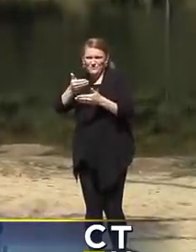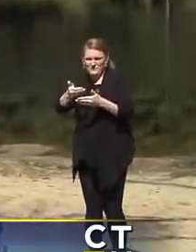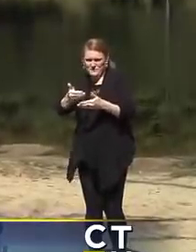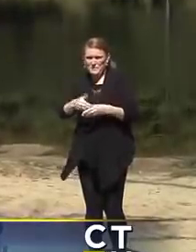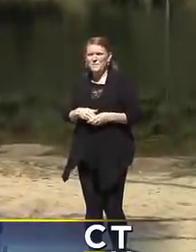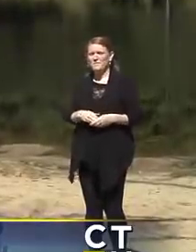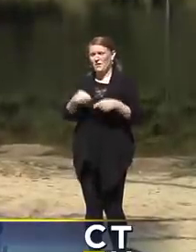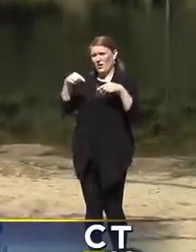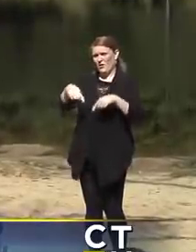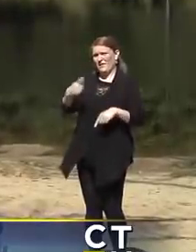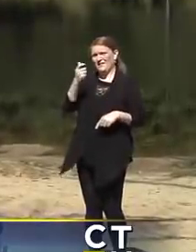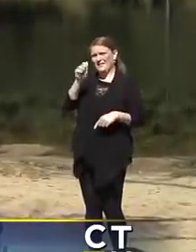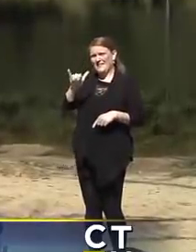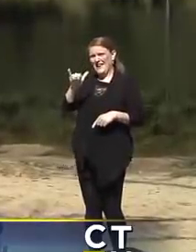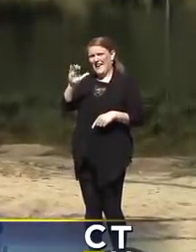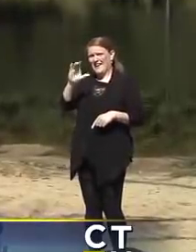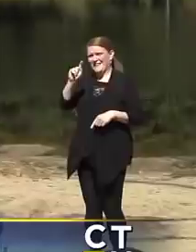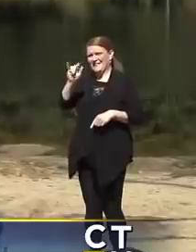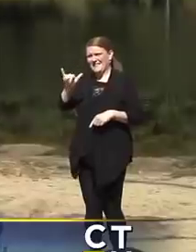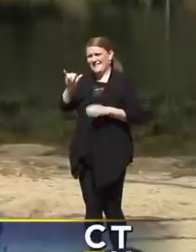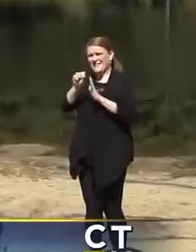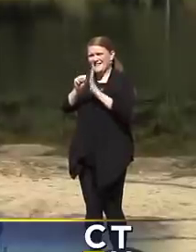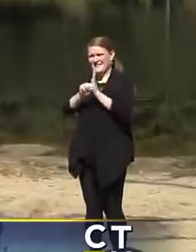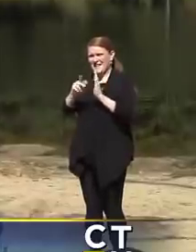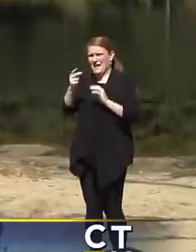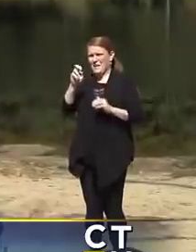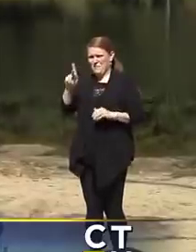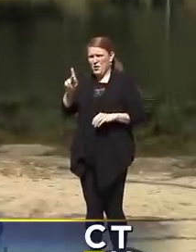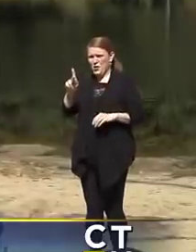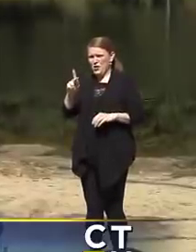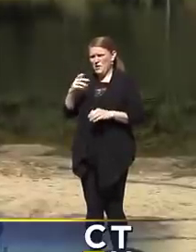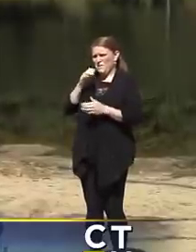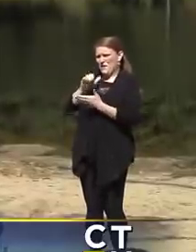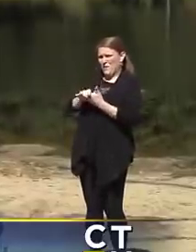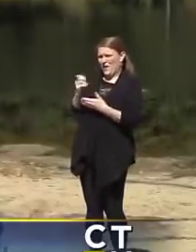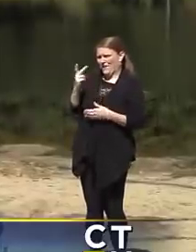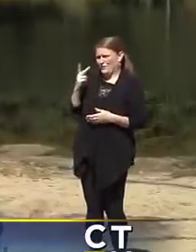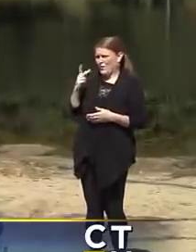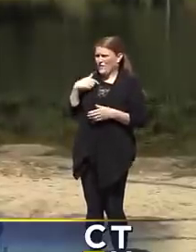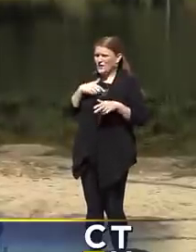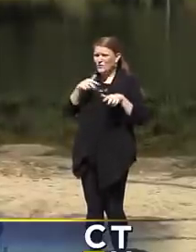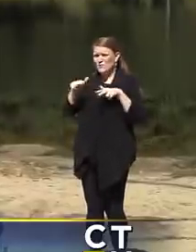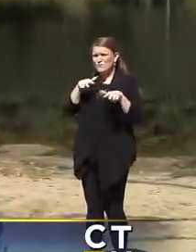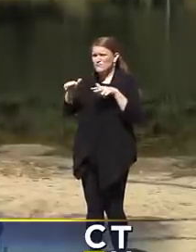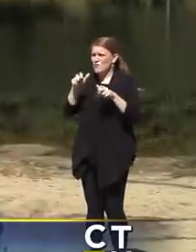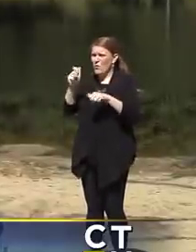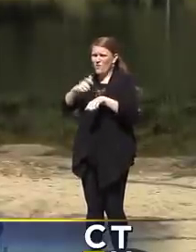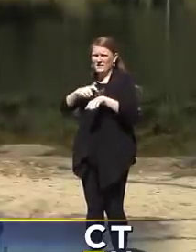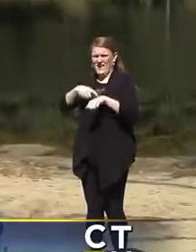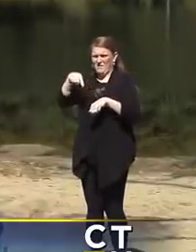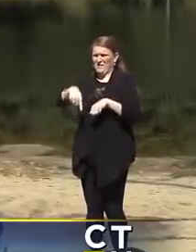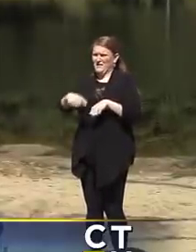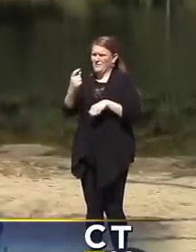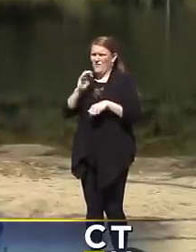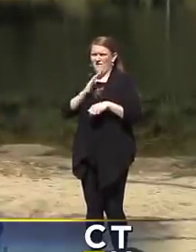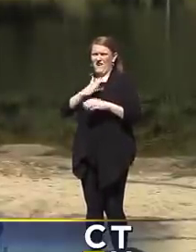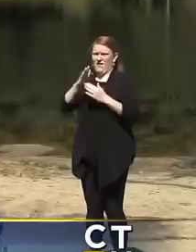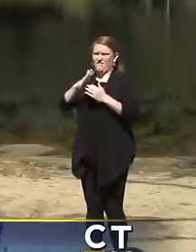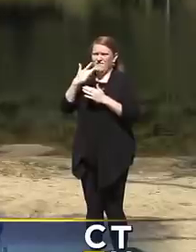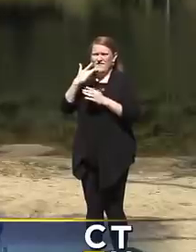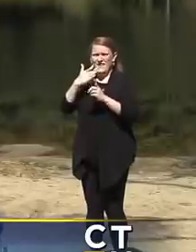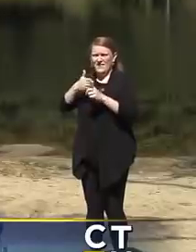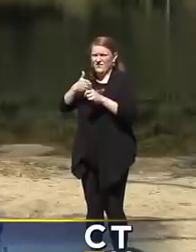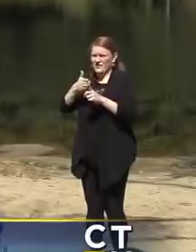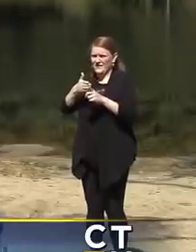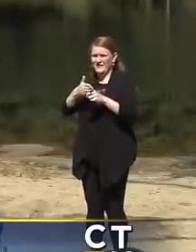City State Park. Andy and I go on walks all the time. This is one of our favorite places. People love it so much they don't